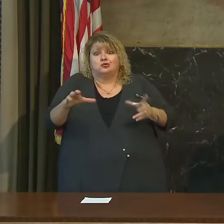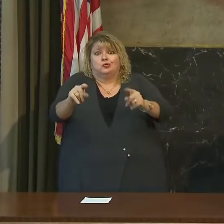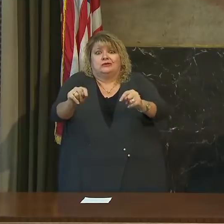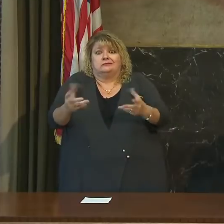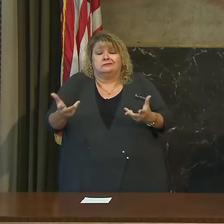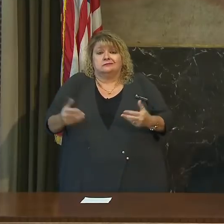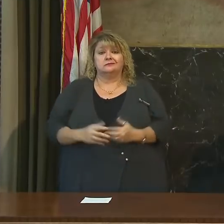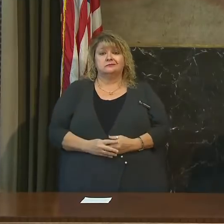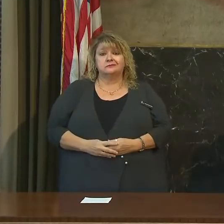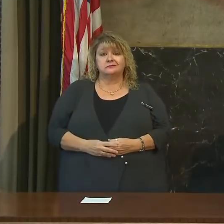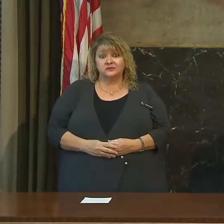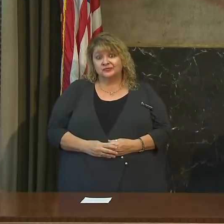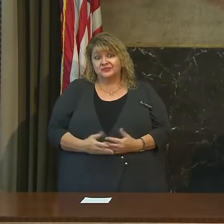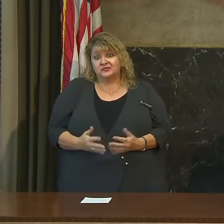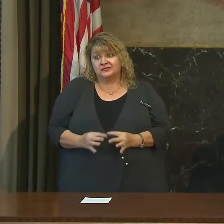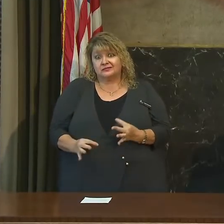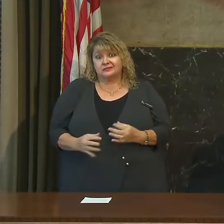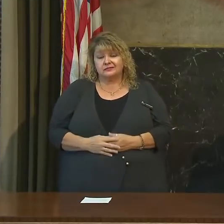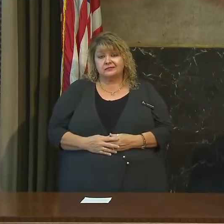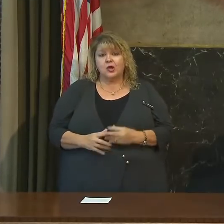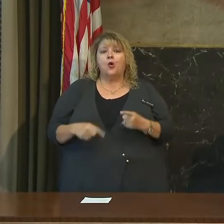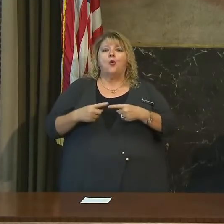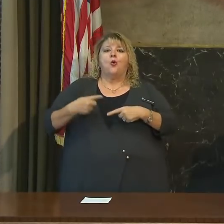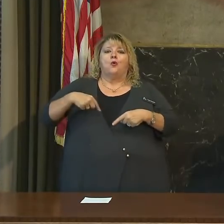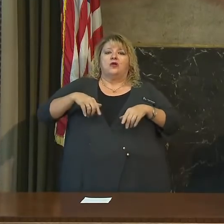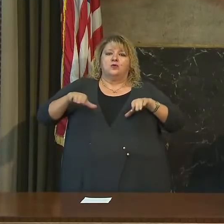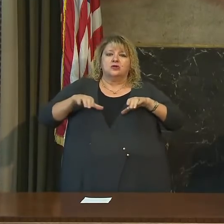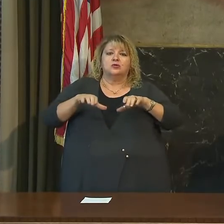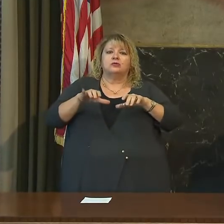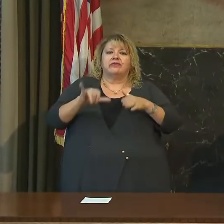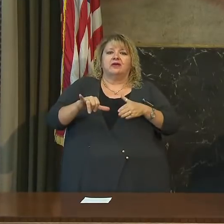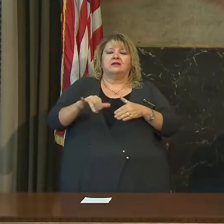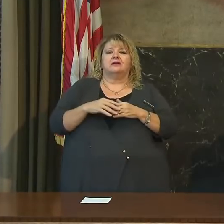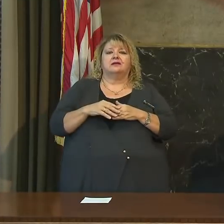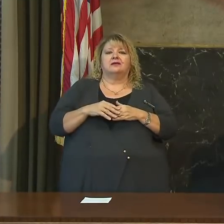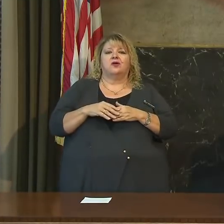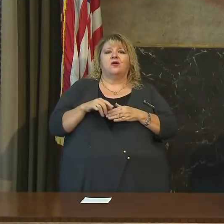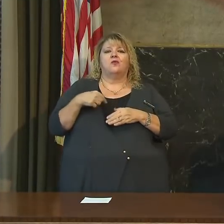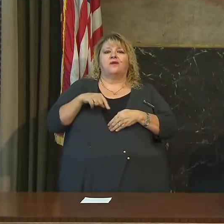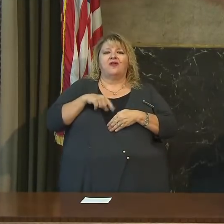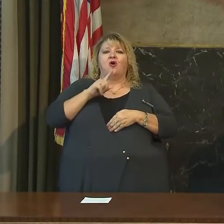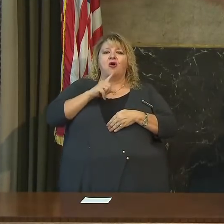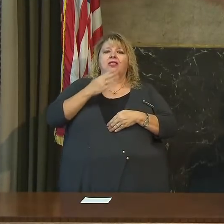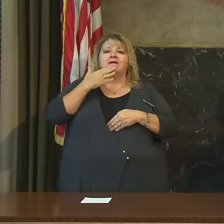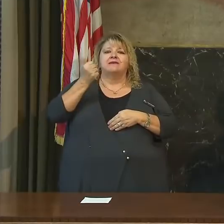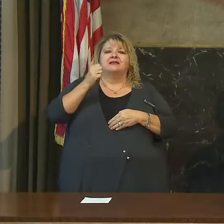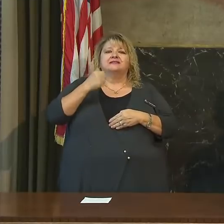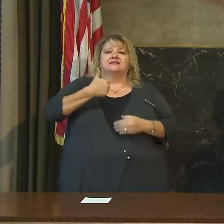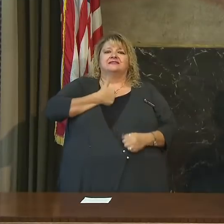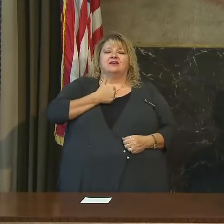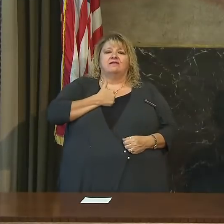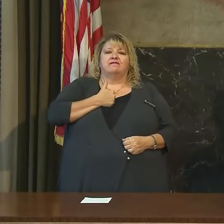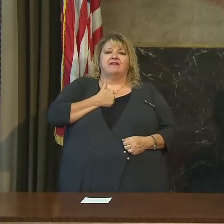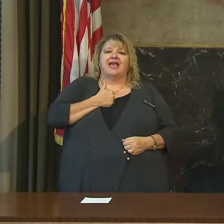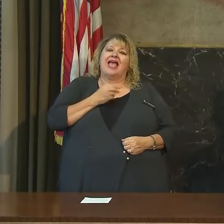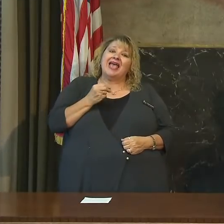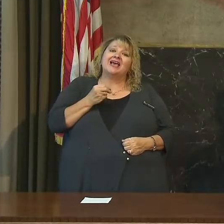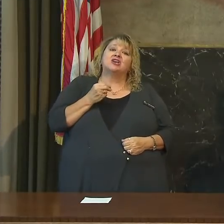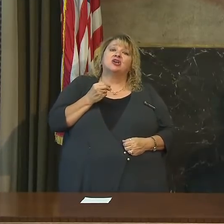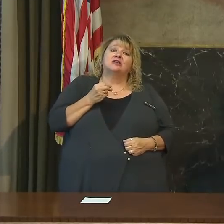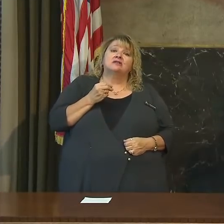And when we do it, we are being our best selves. We're being good neighbors.